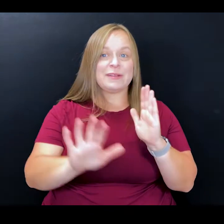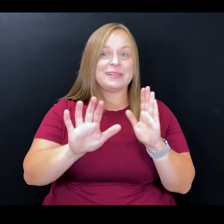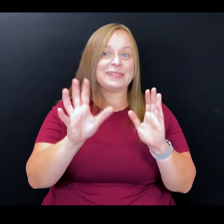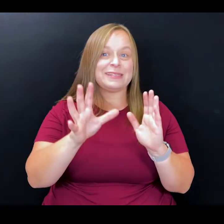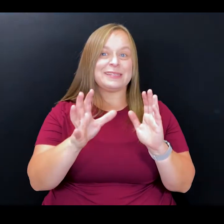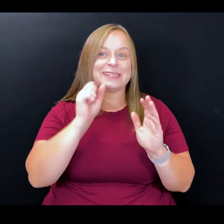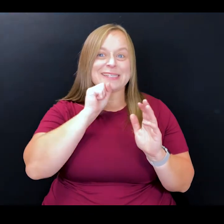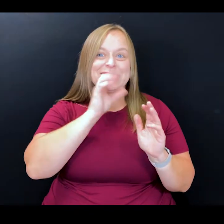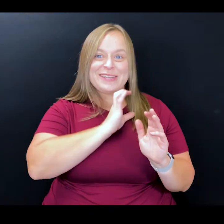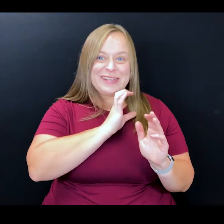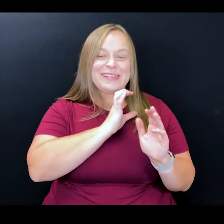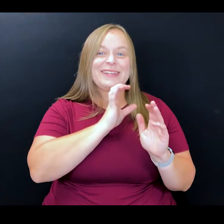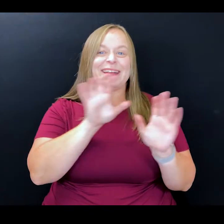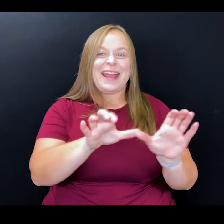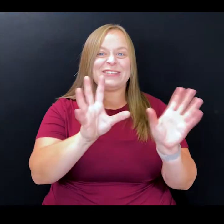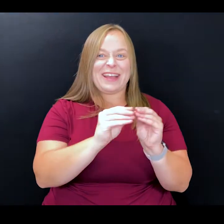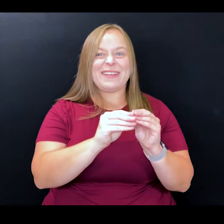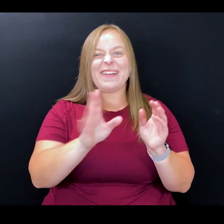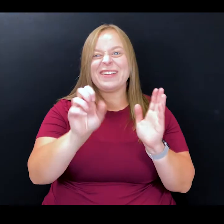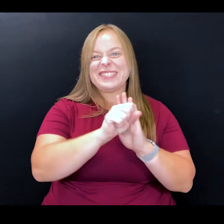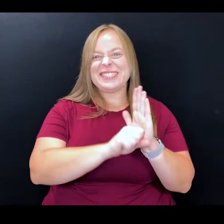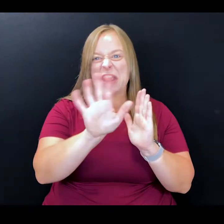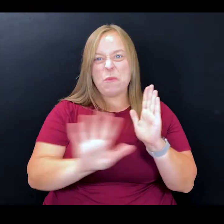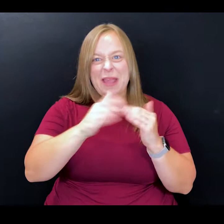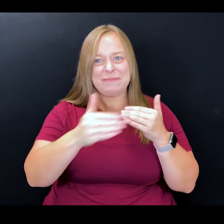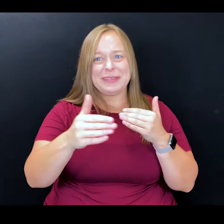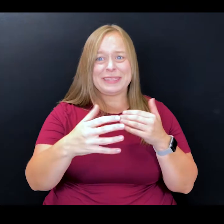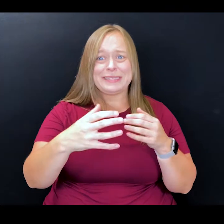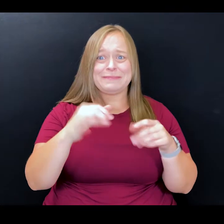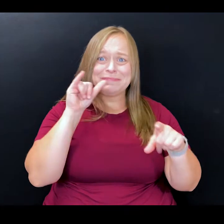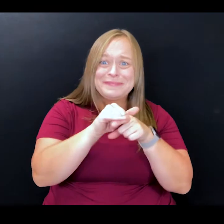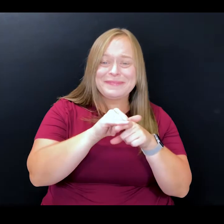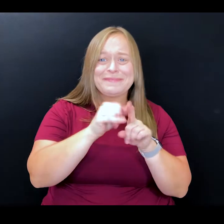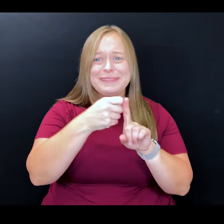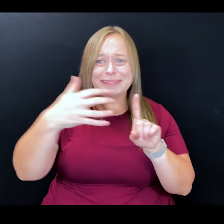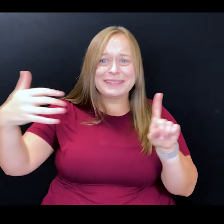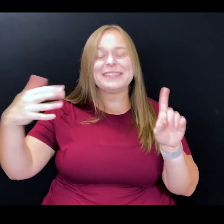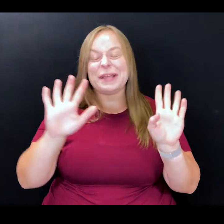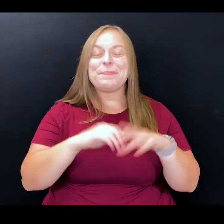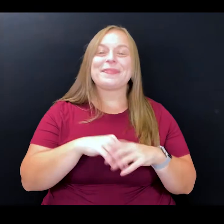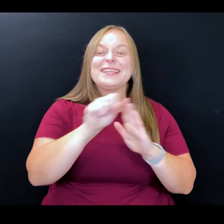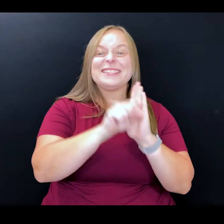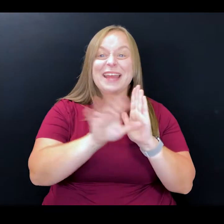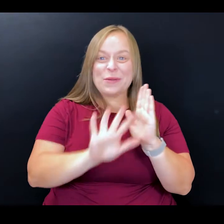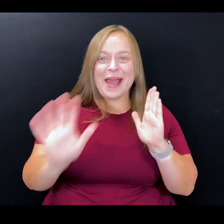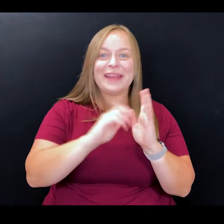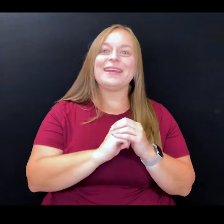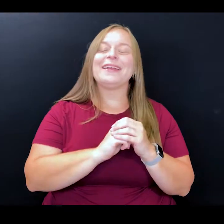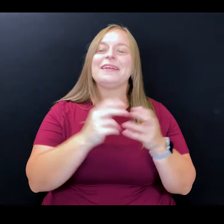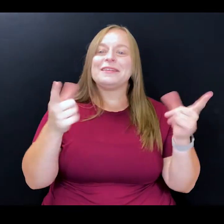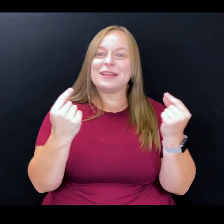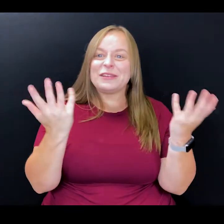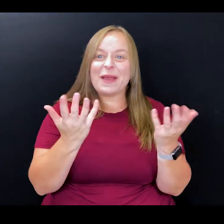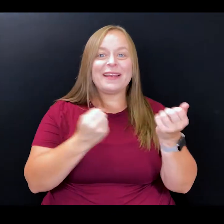Senior Action Council. I'm going to call it statewide from here out because it's quite a mouthful. But it basically, what it